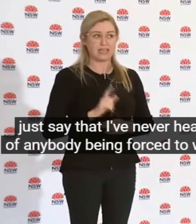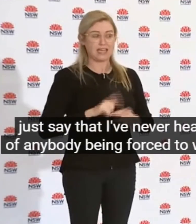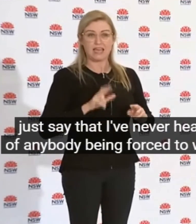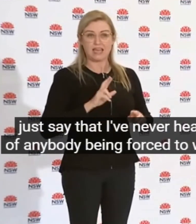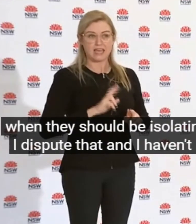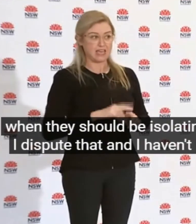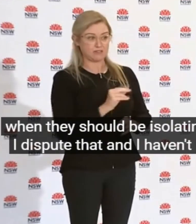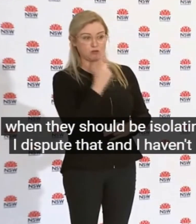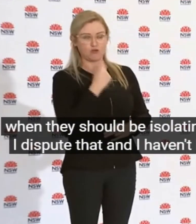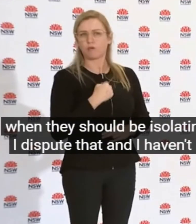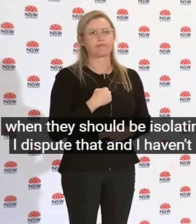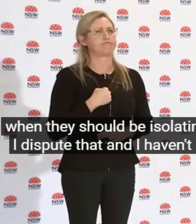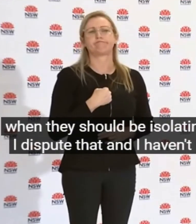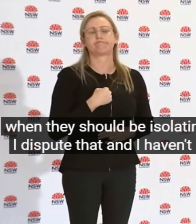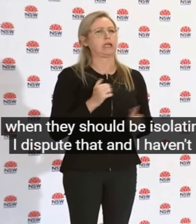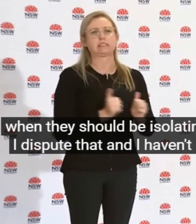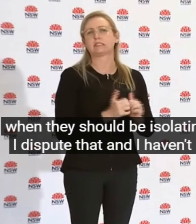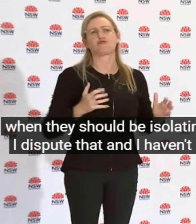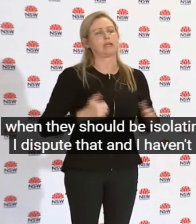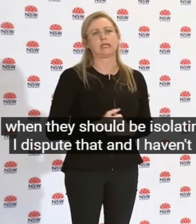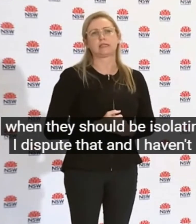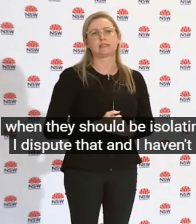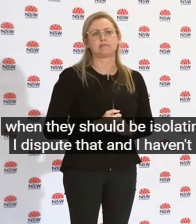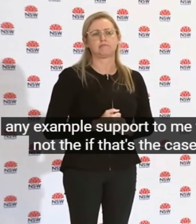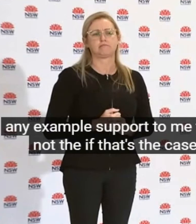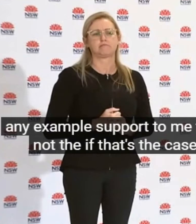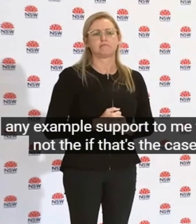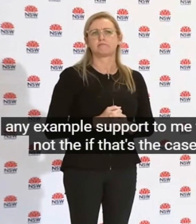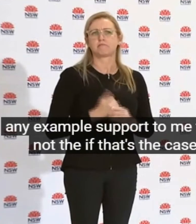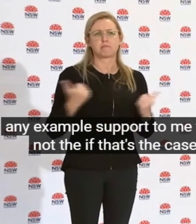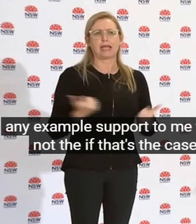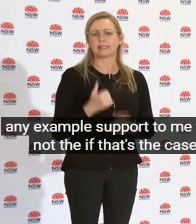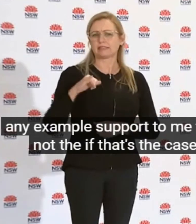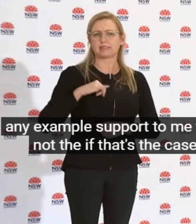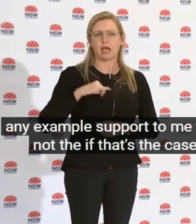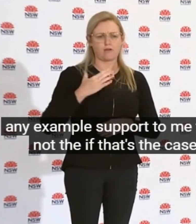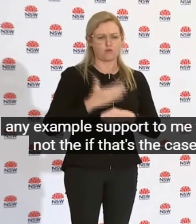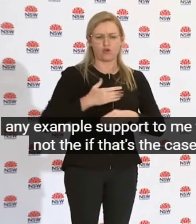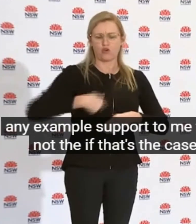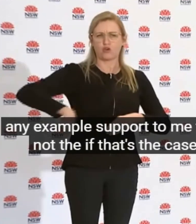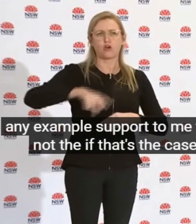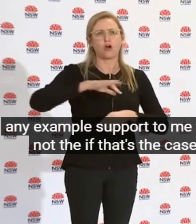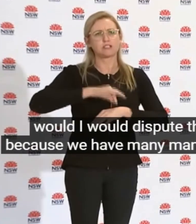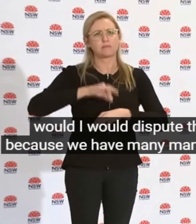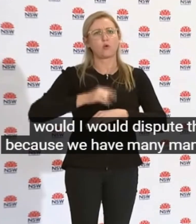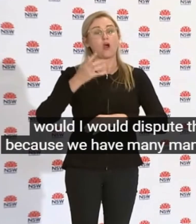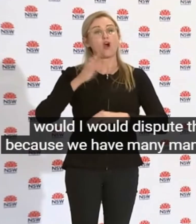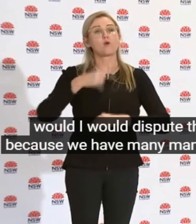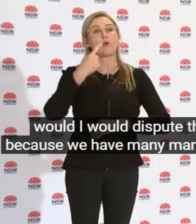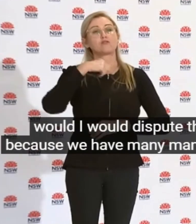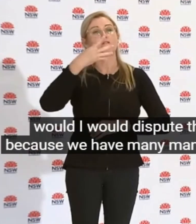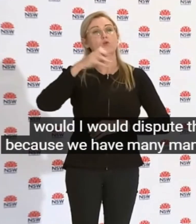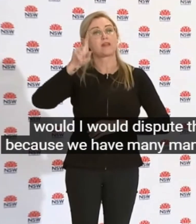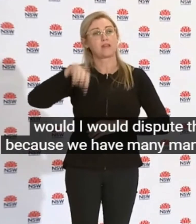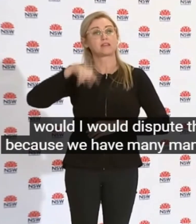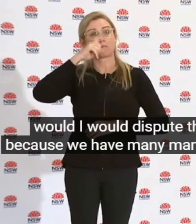because we have many staff members on the beat in New South Wales. In fact, as the Health Minister says, we have over 140,000 people working in our health